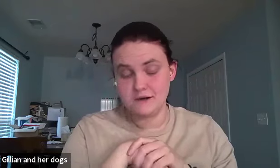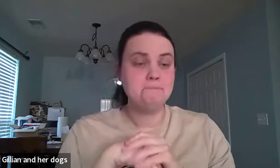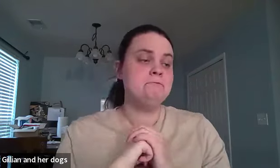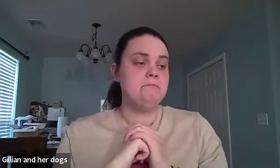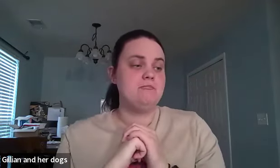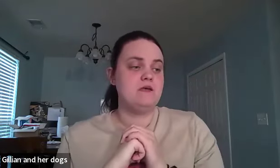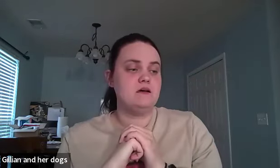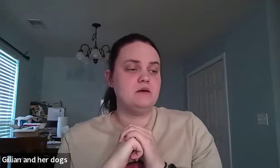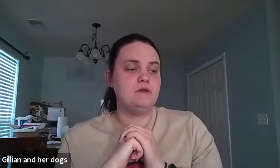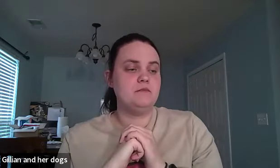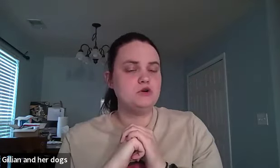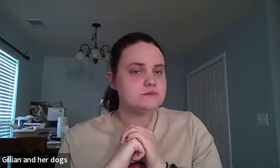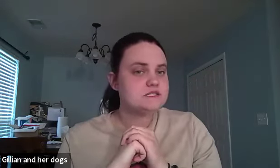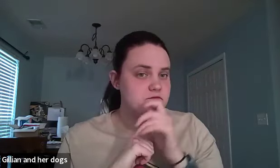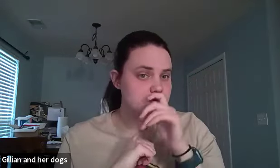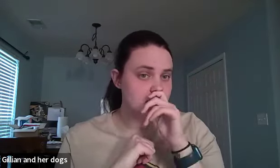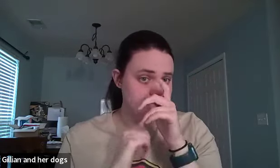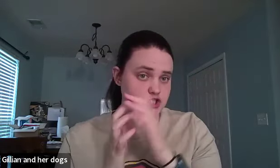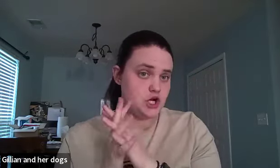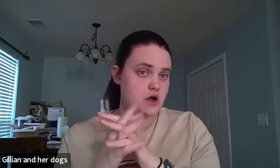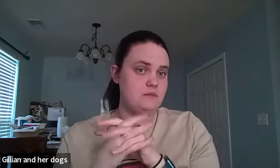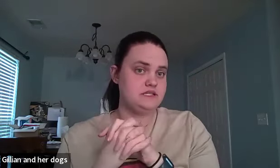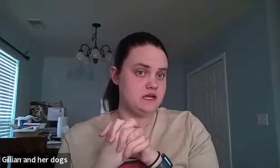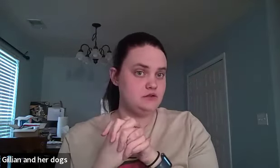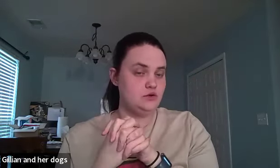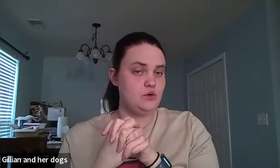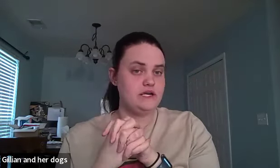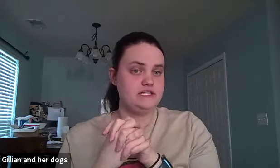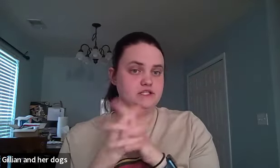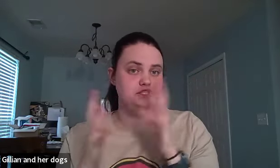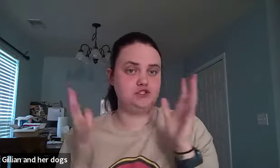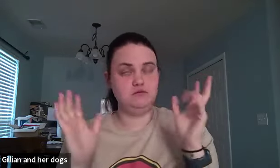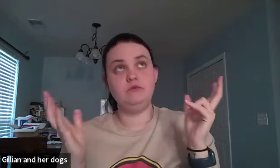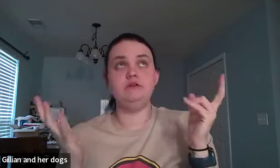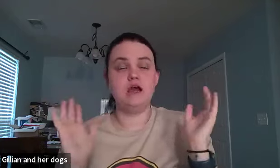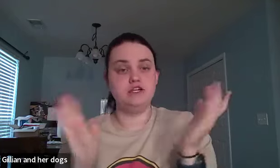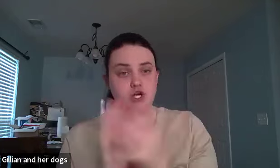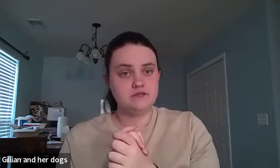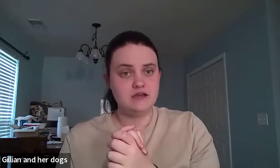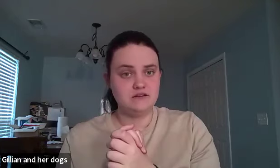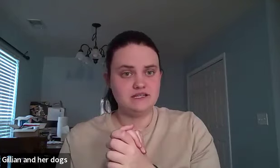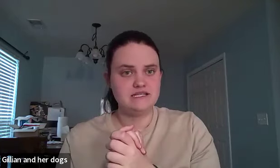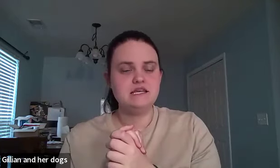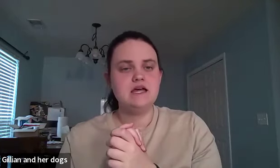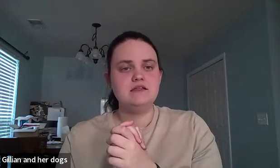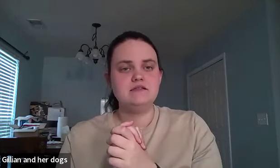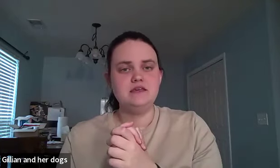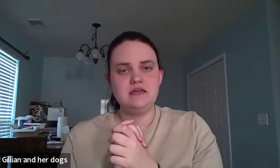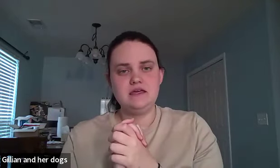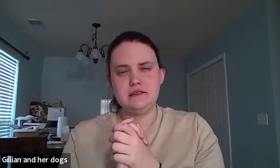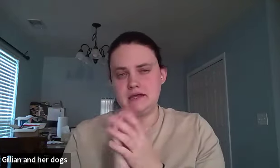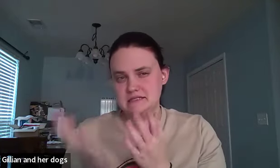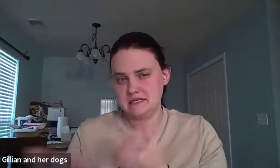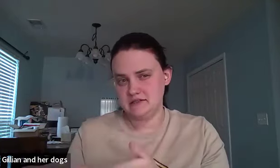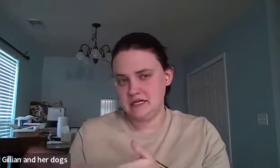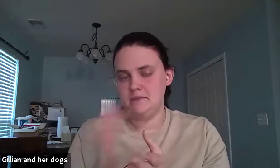start. The more specific a job title or a job title is, the less likely